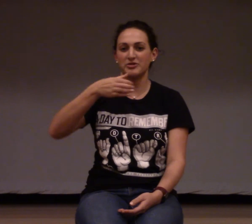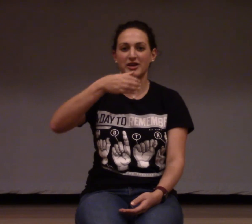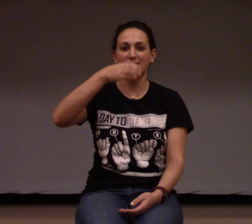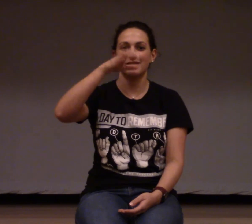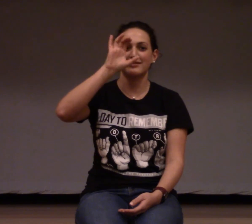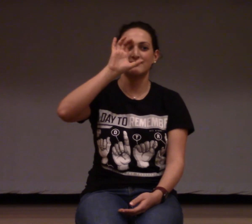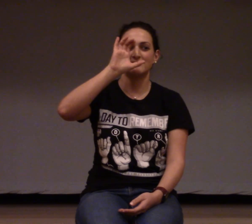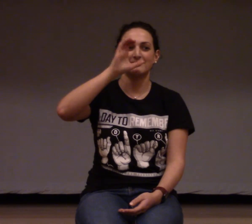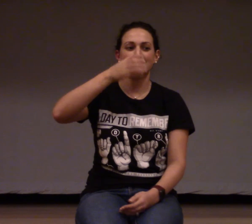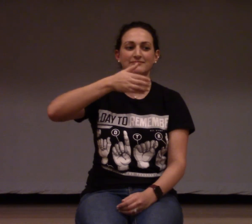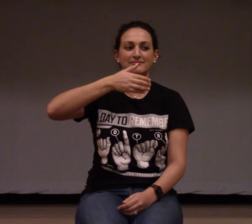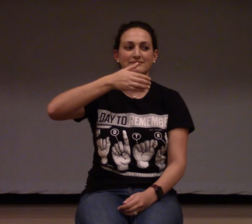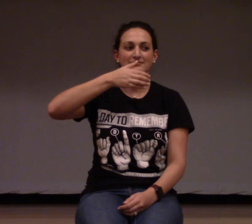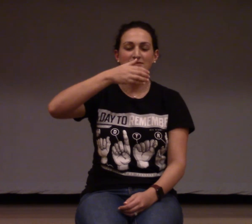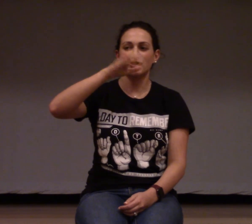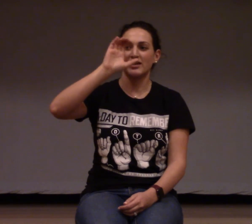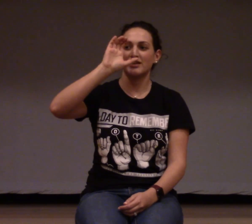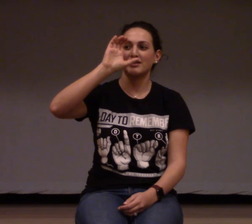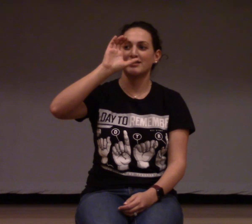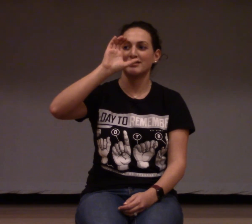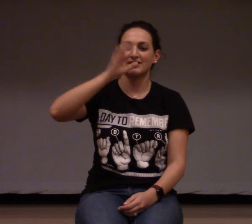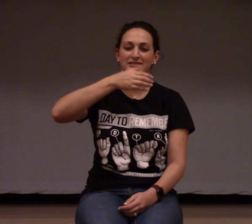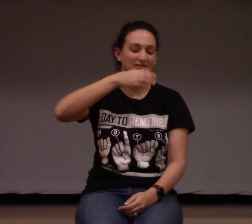hand. Drink.